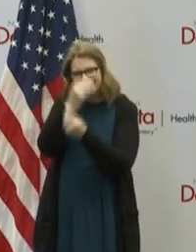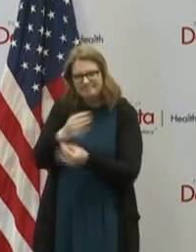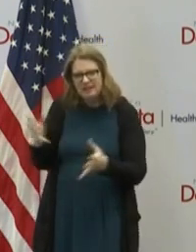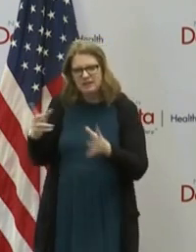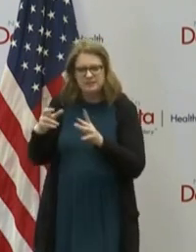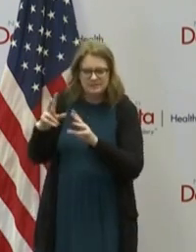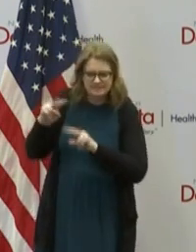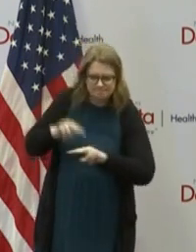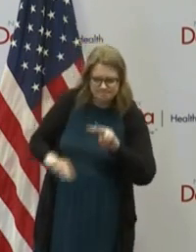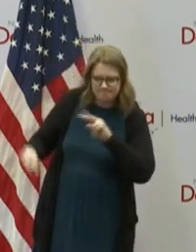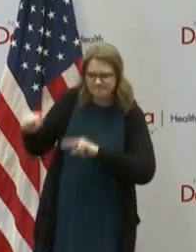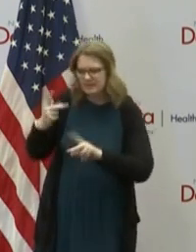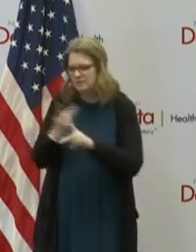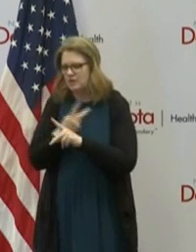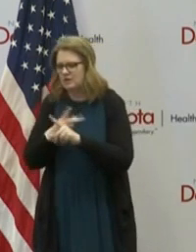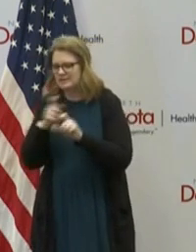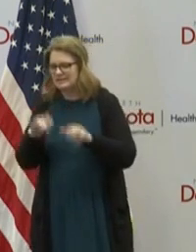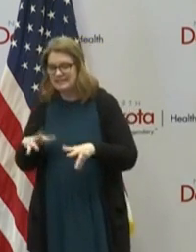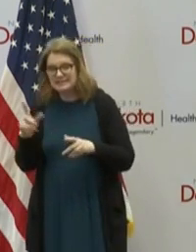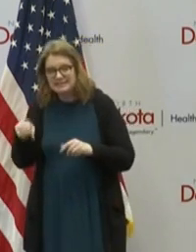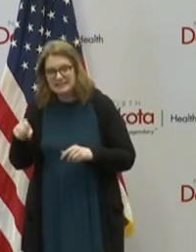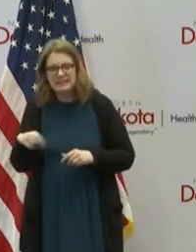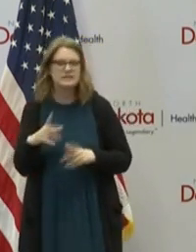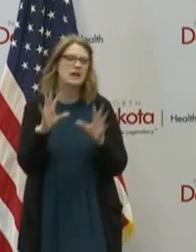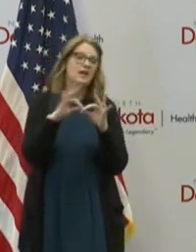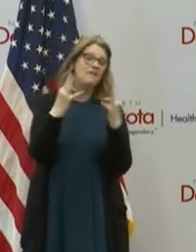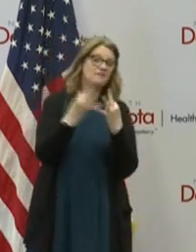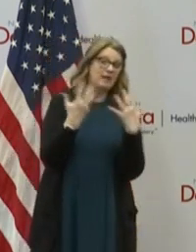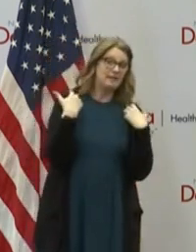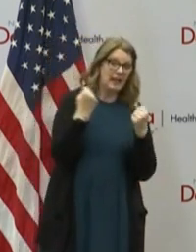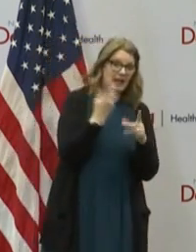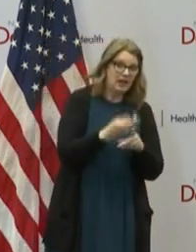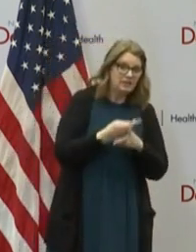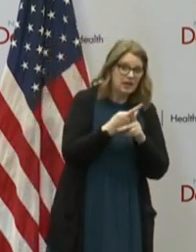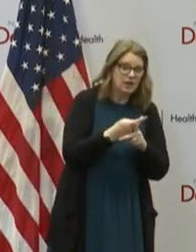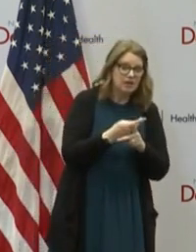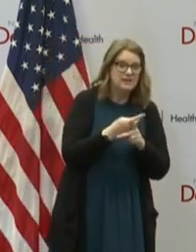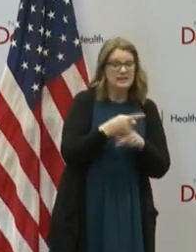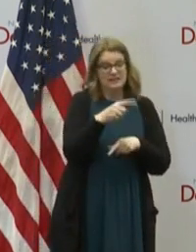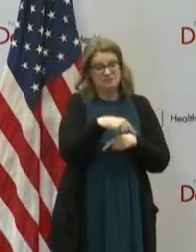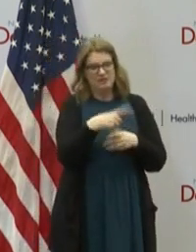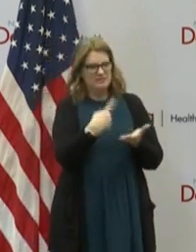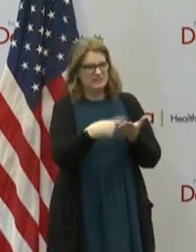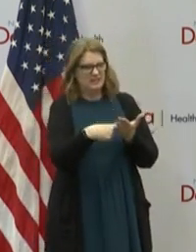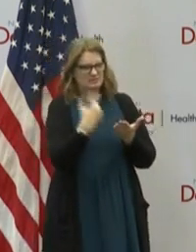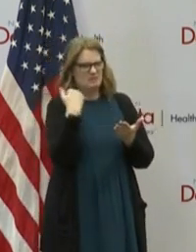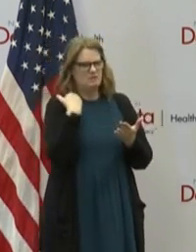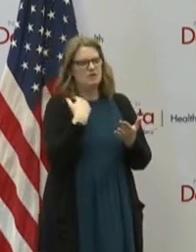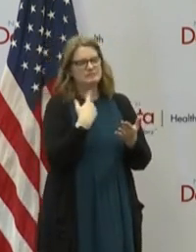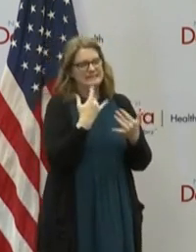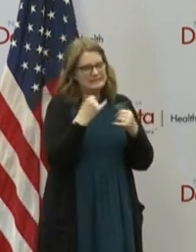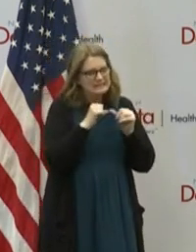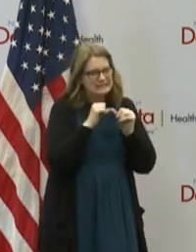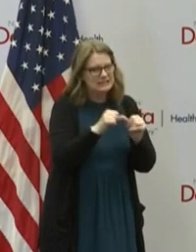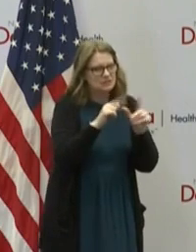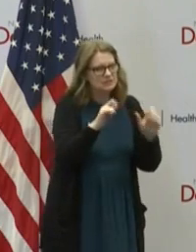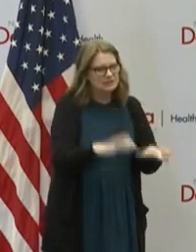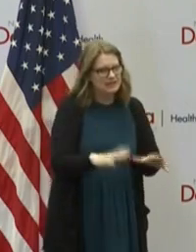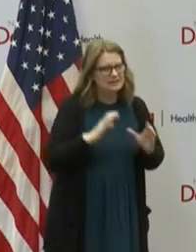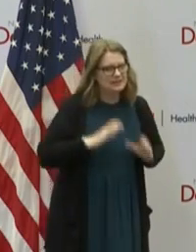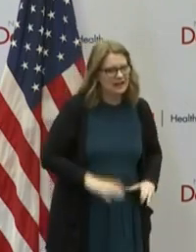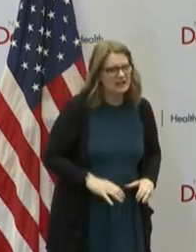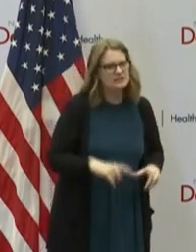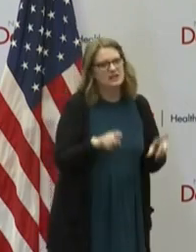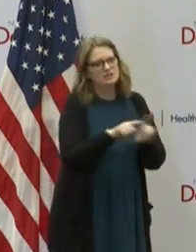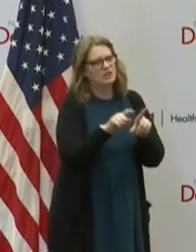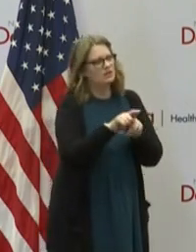needs. Family health care, which we've talked about, is continuing to provide testing to existing clients as well as those in a variety of